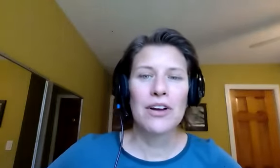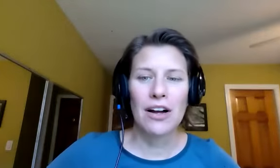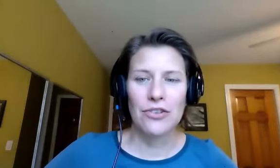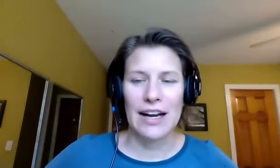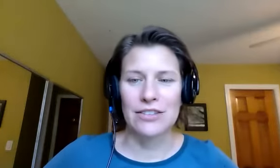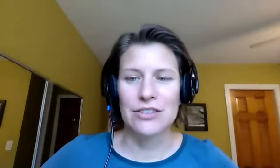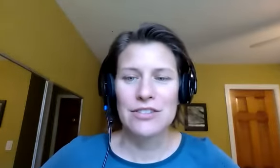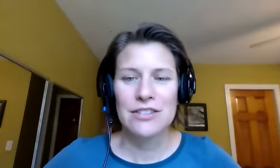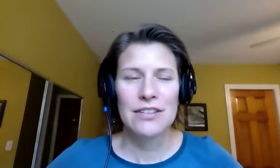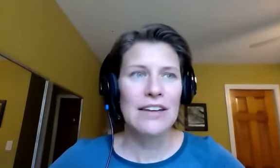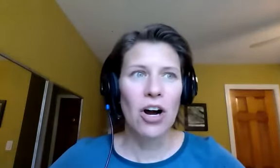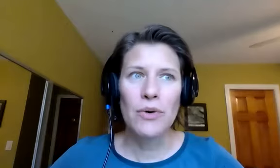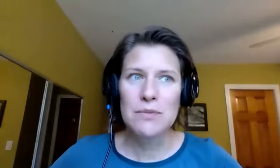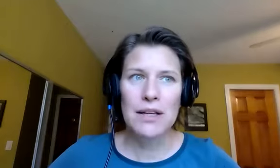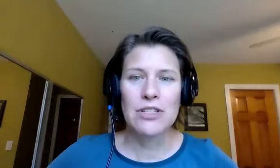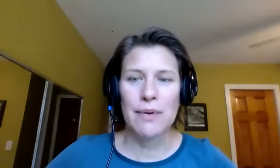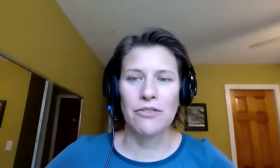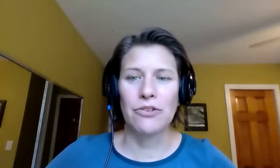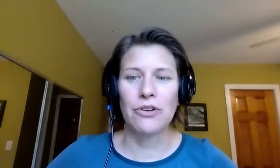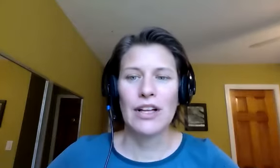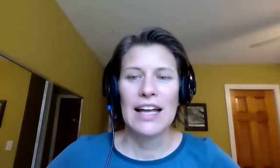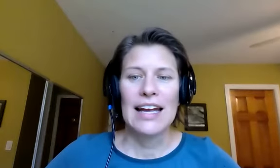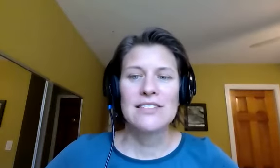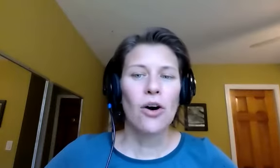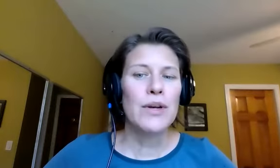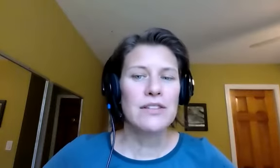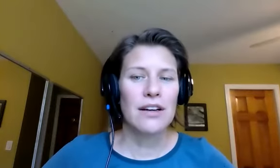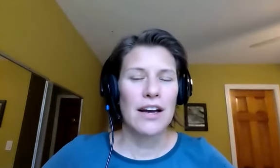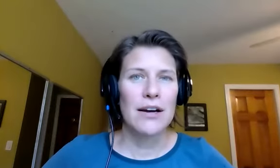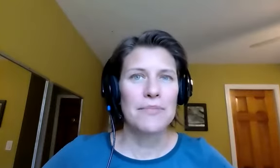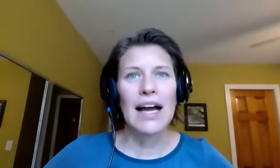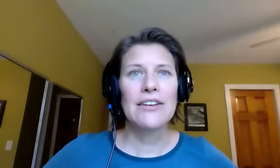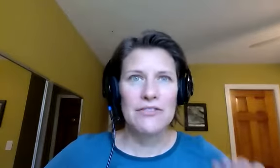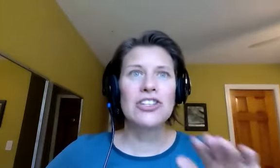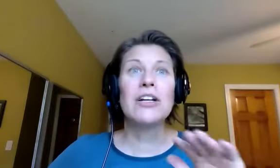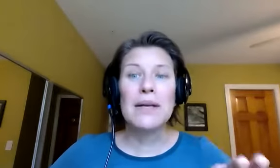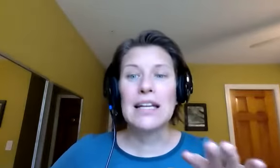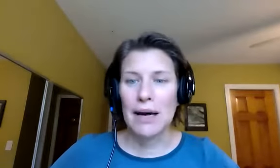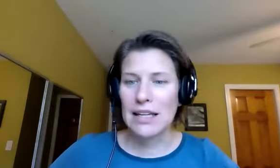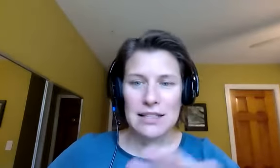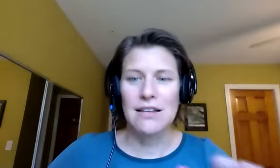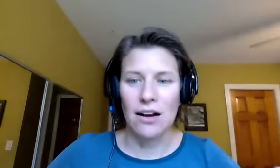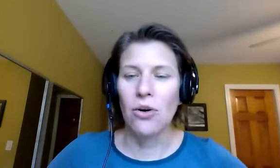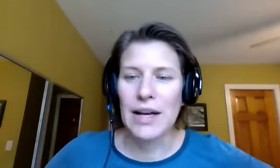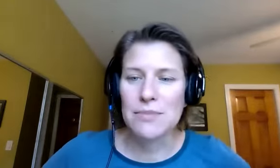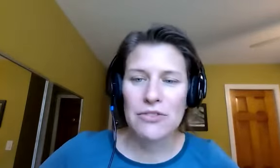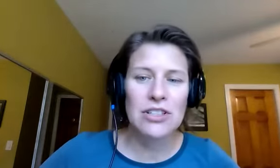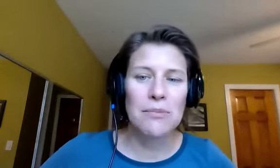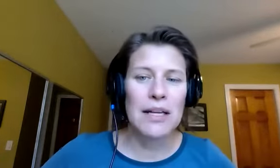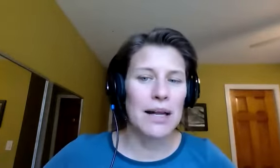contractors. They've always been respectful. It's always, um, not if it's going to be anybody and it's not always, but if it's going to be anybody,